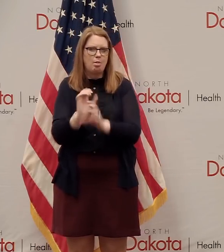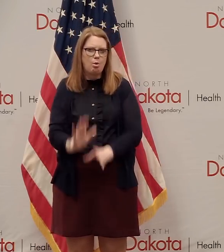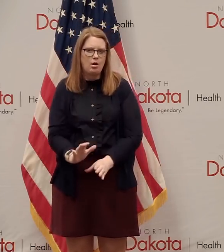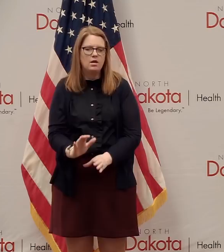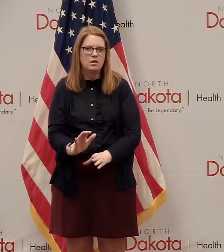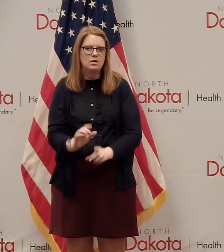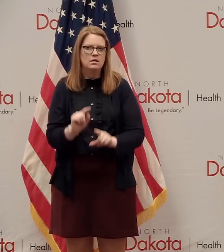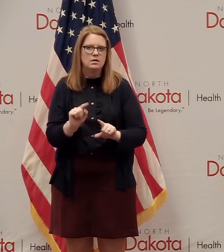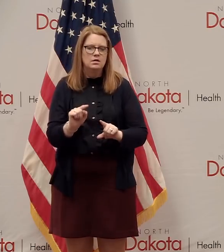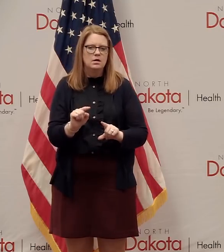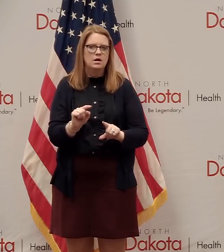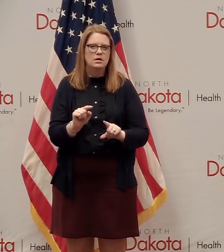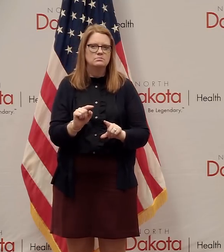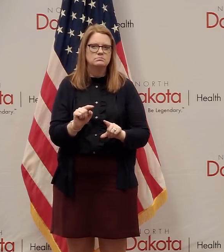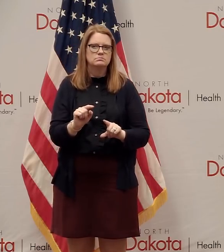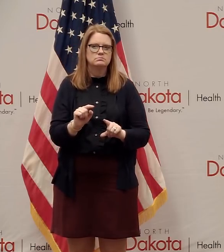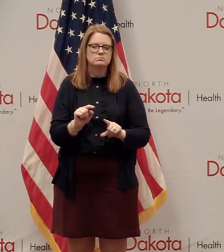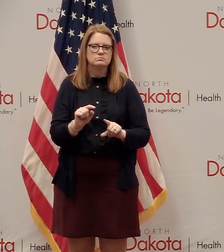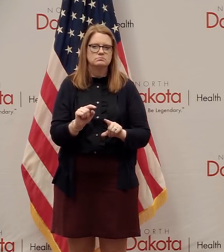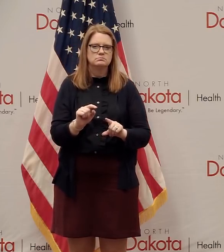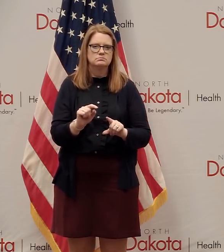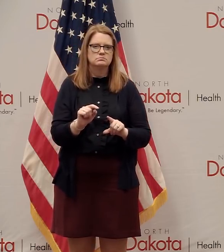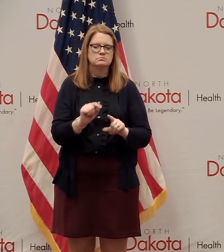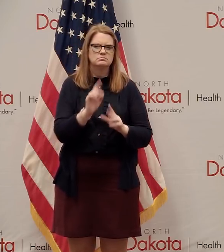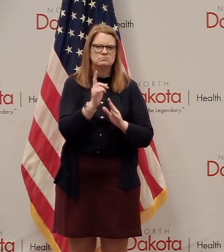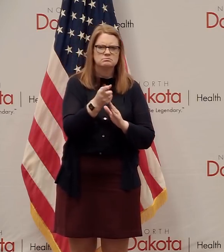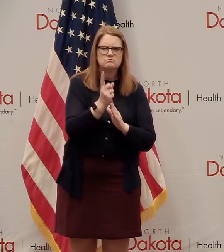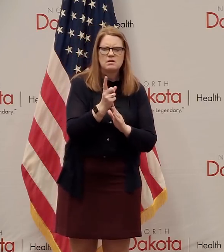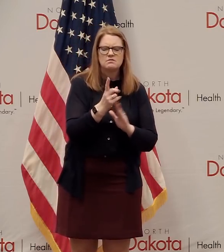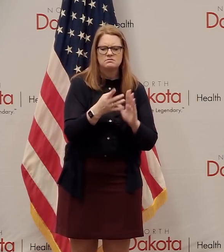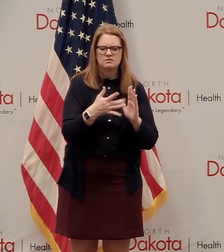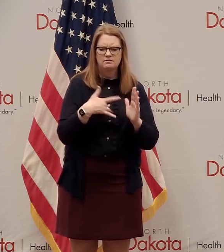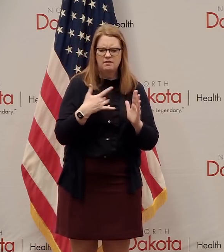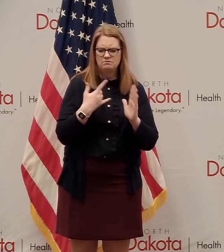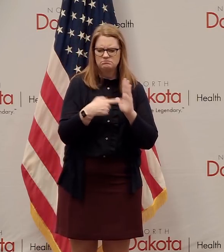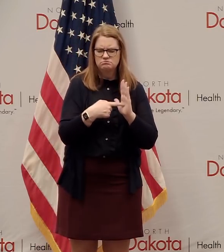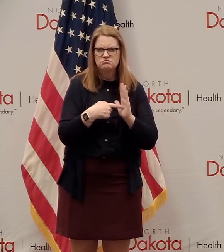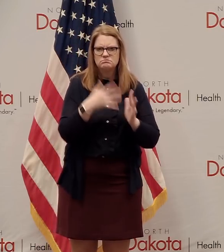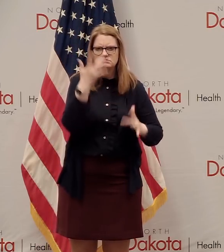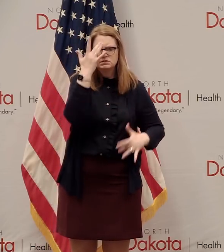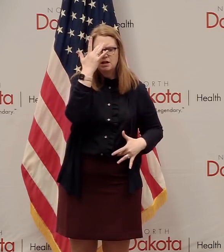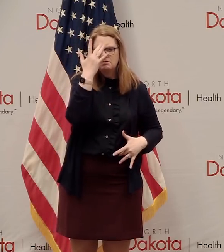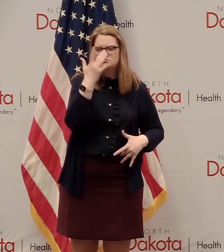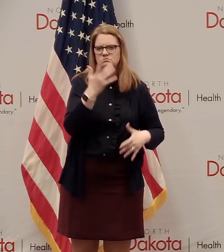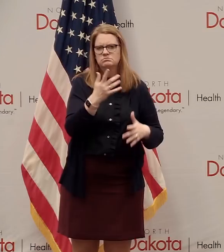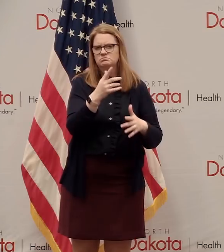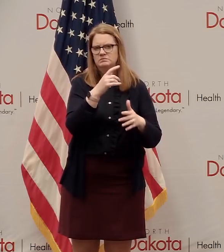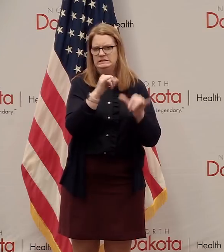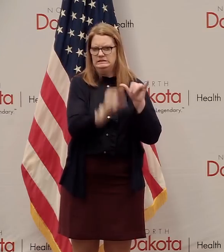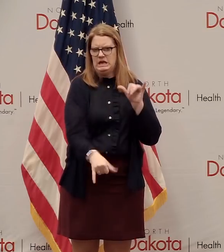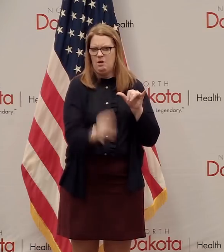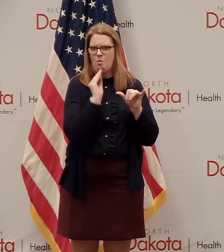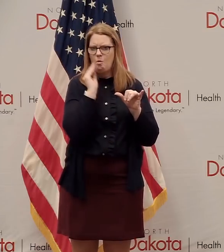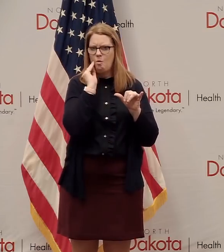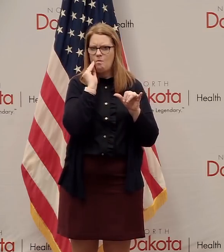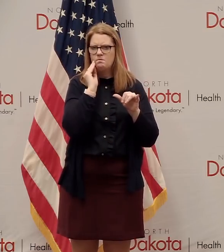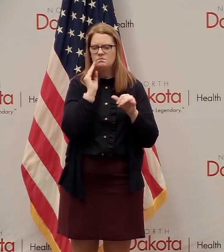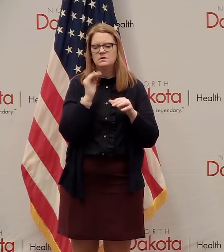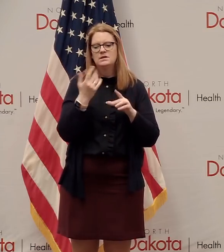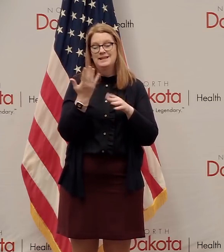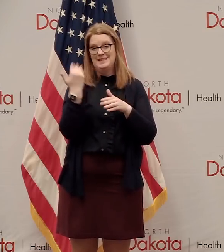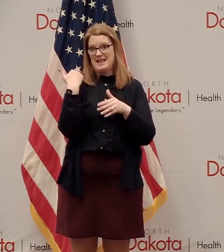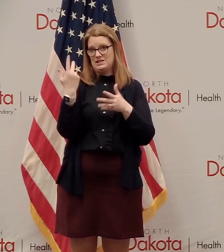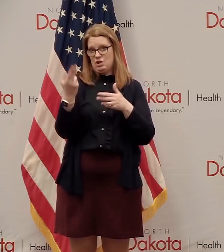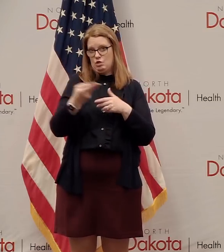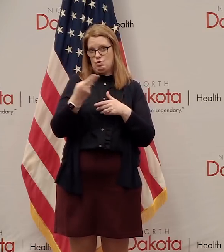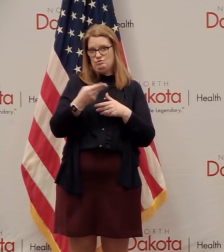and did not work after experiencing symptoms, was tested on Thursday, last Thursday, the